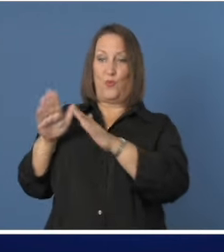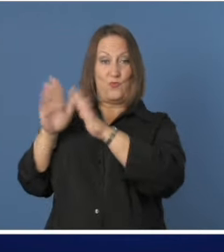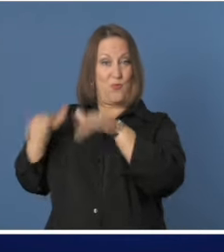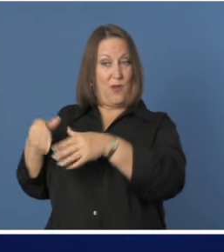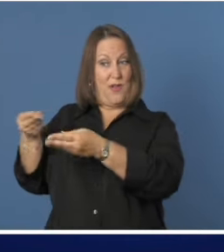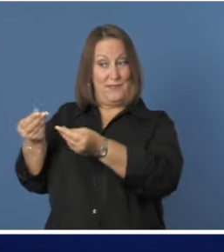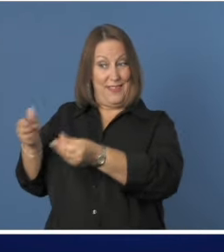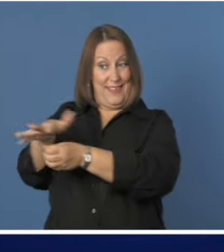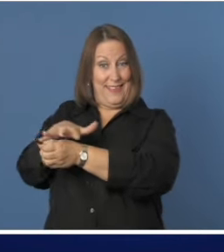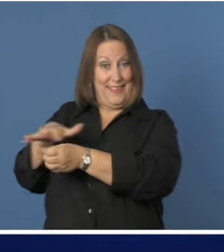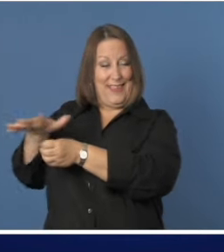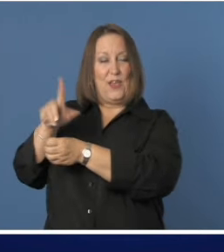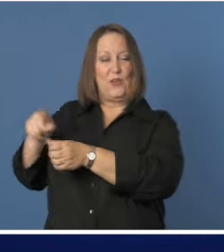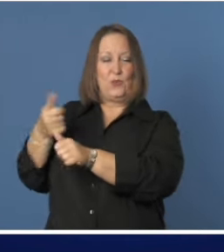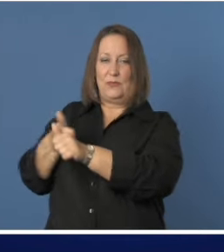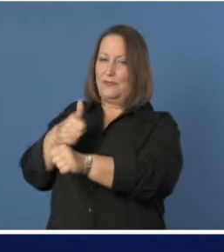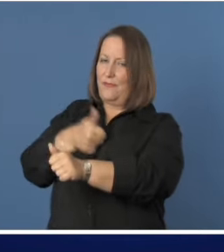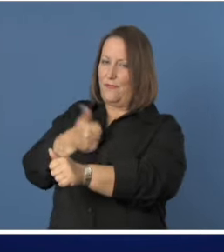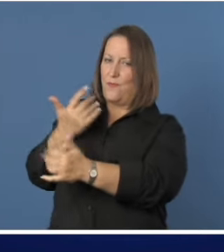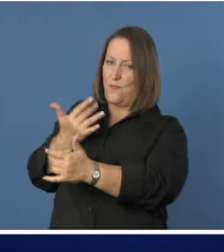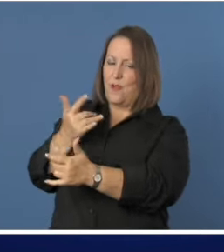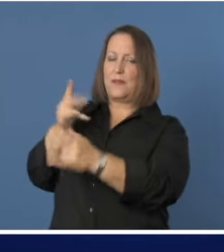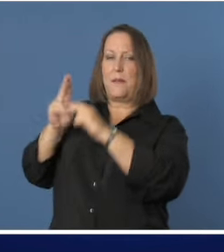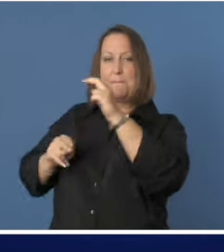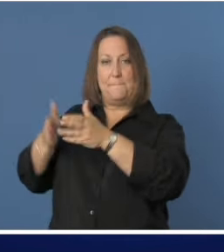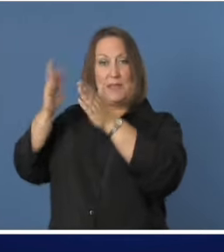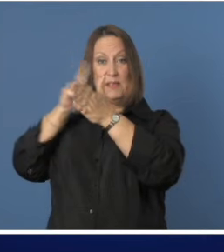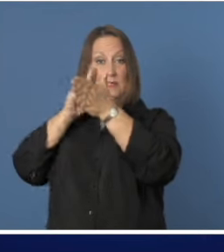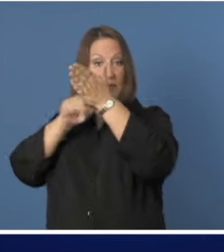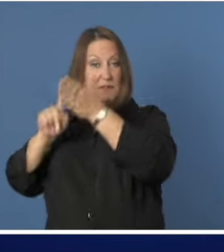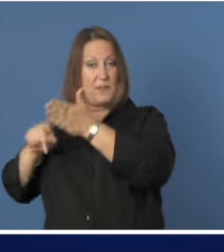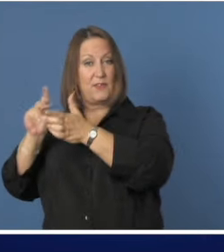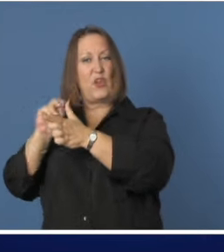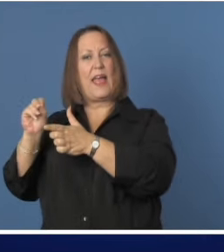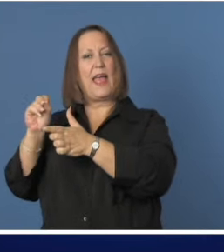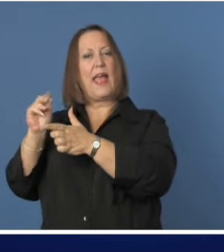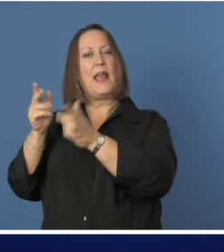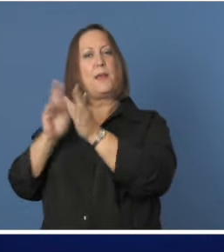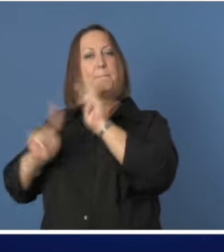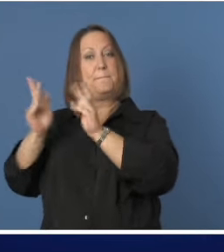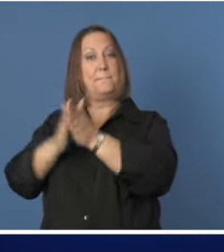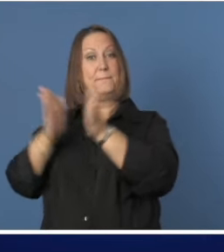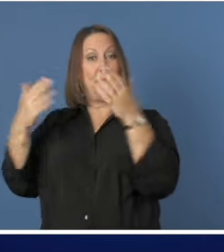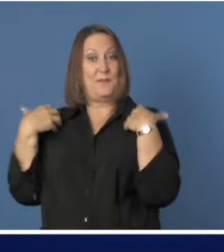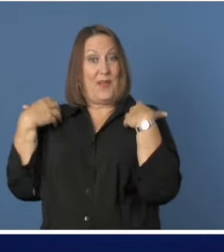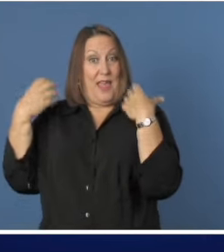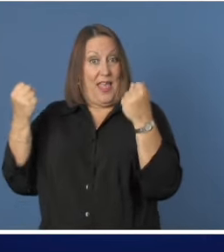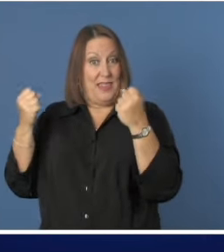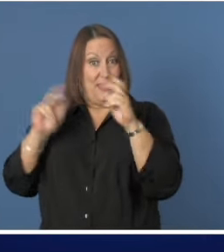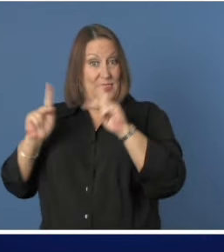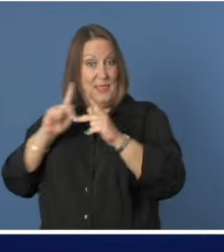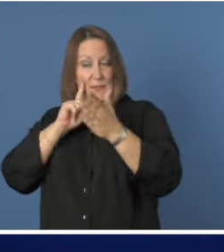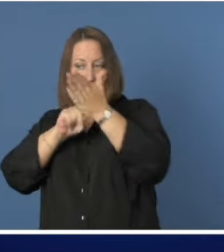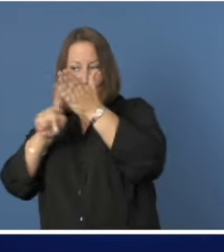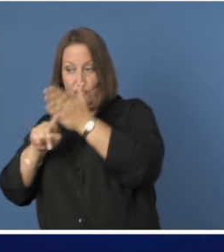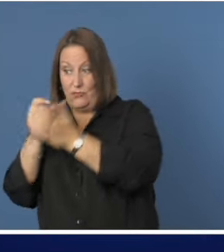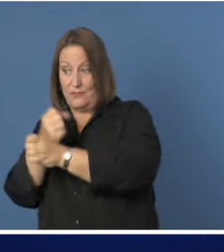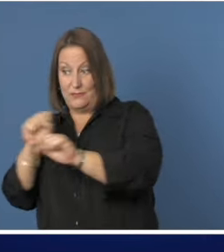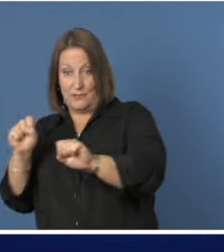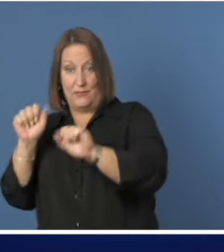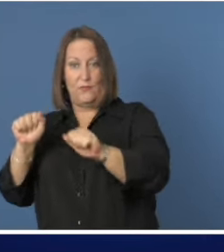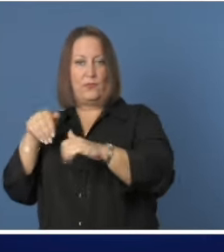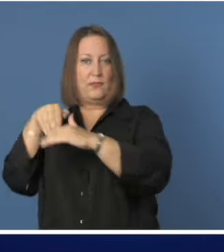Remain away from evacuated area until public health officials and building inspector have given